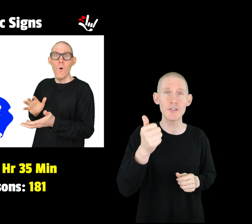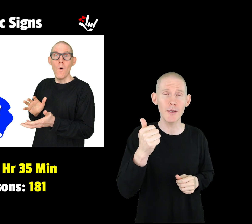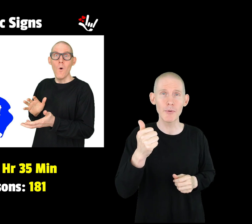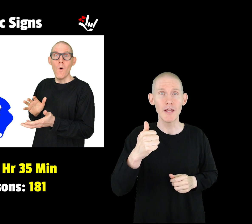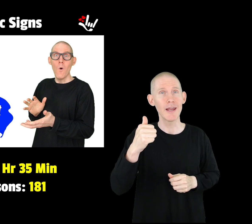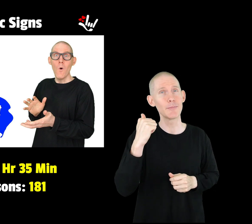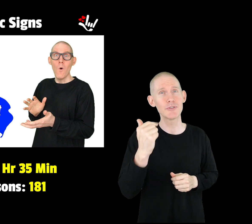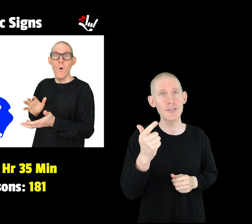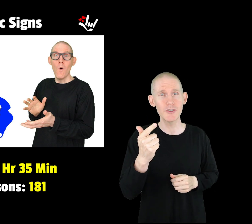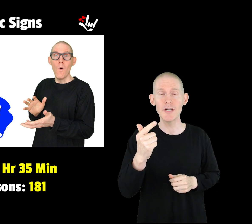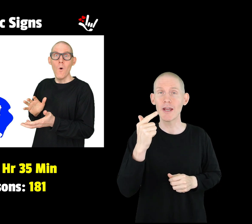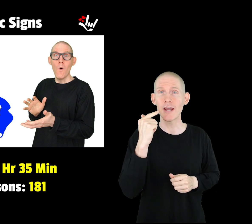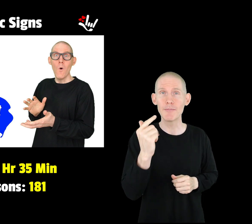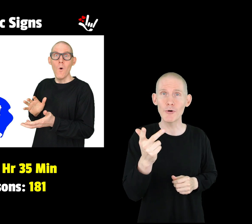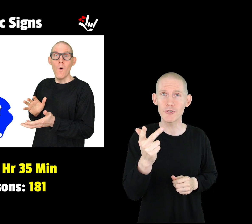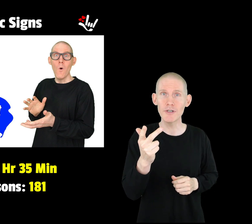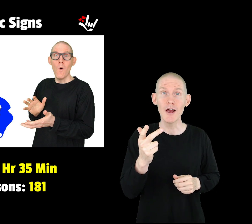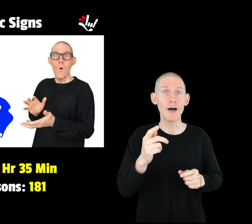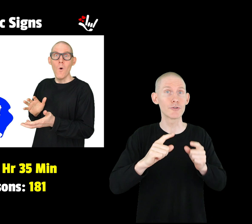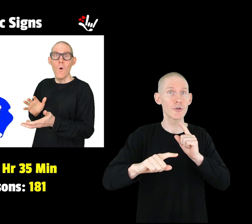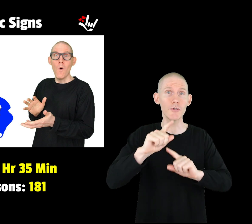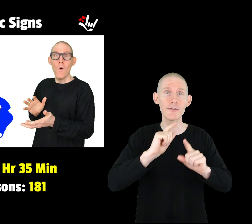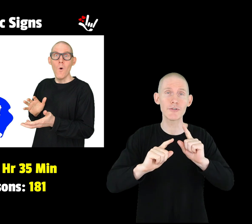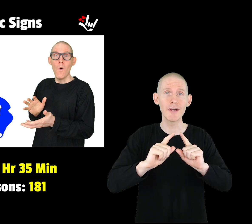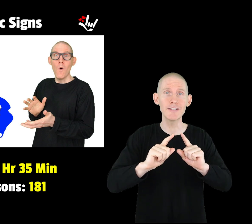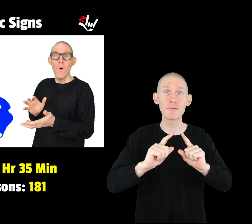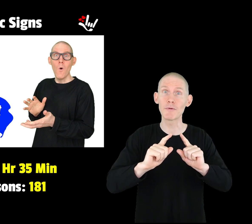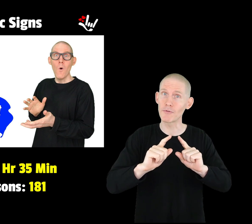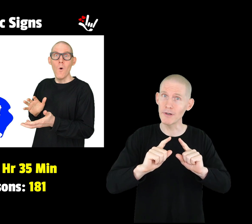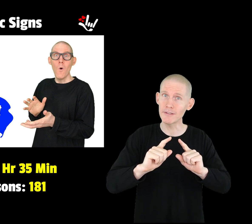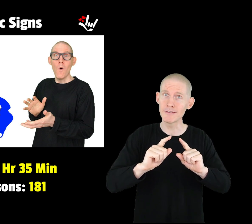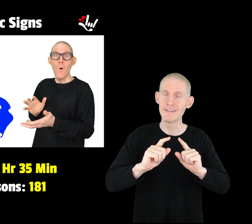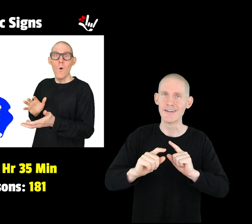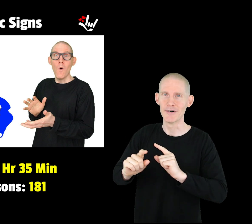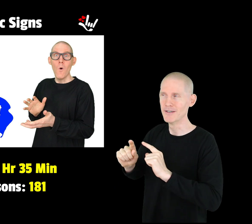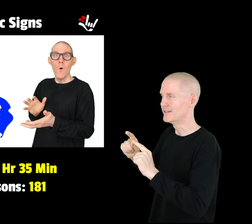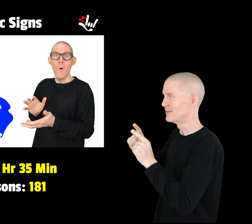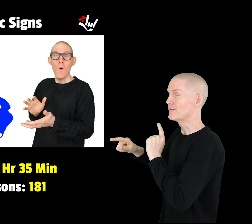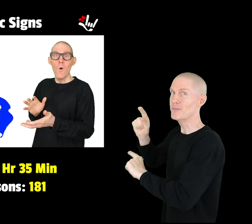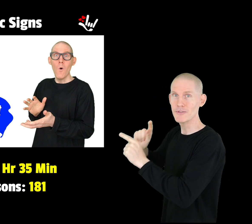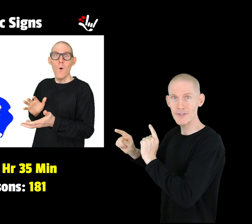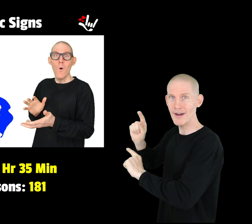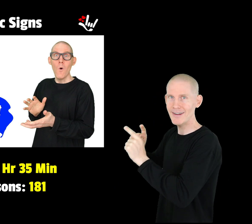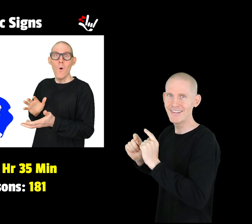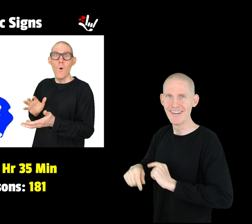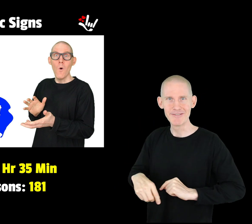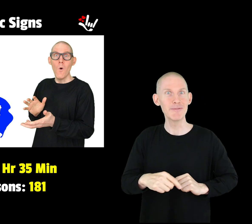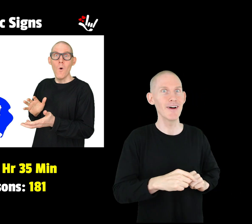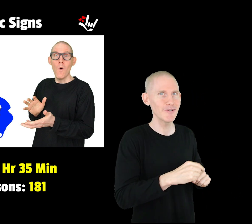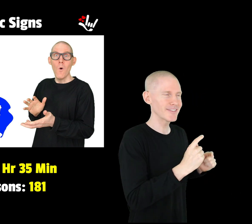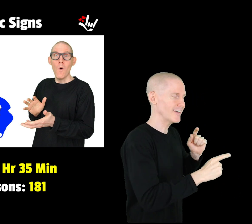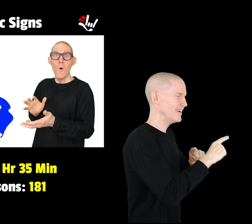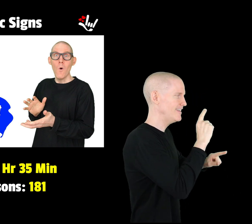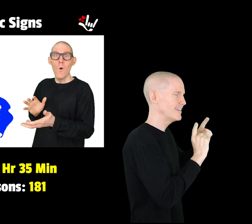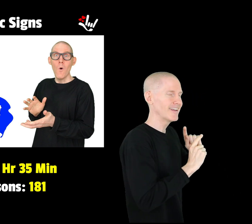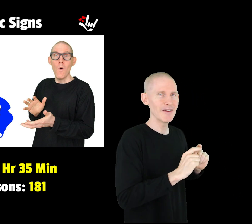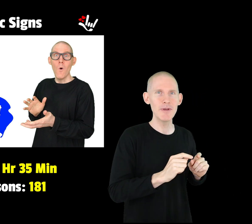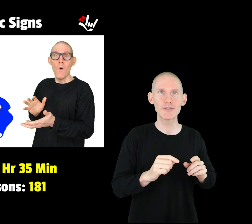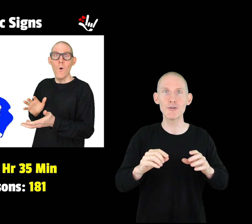shape, hand position, hand motion. I'll show you the signs from the front, from the side, from the other side, and make sure that you